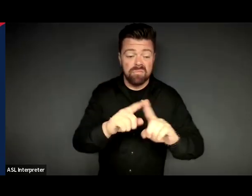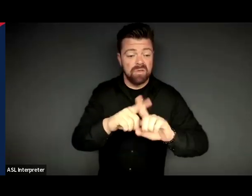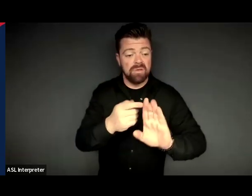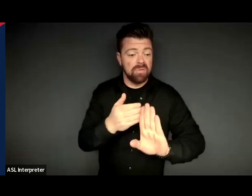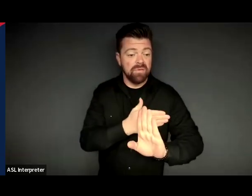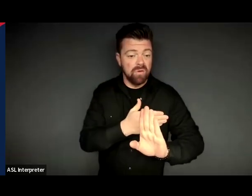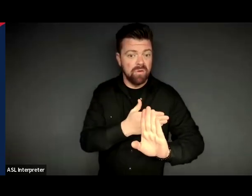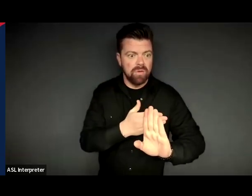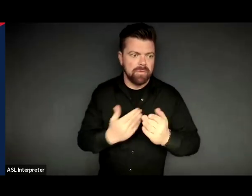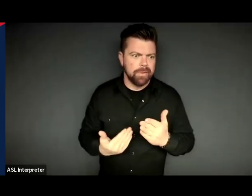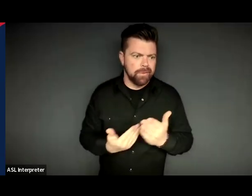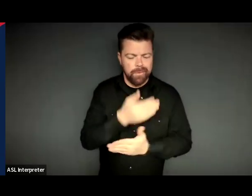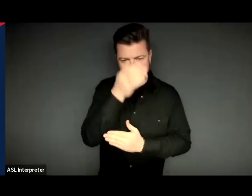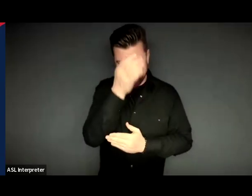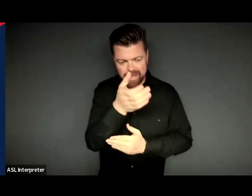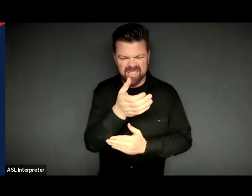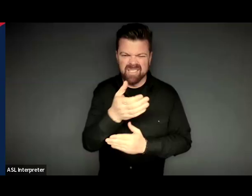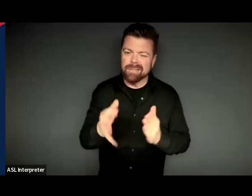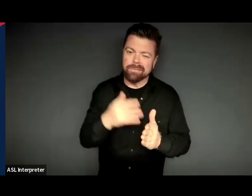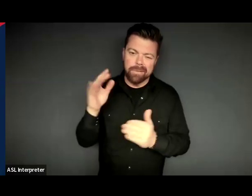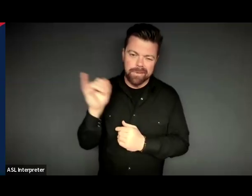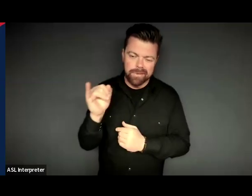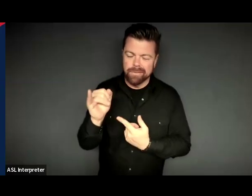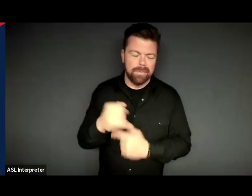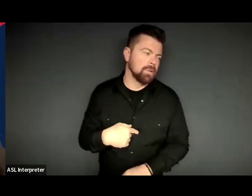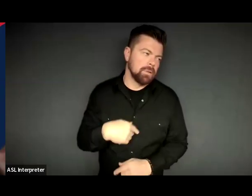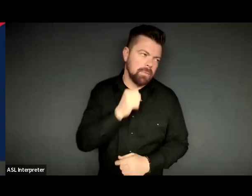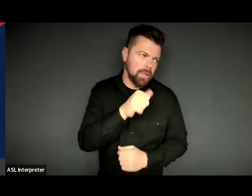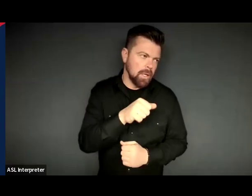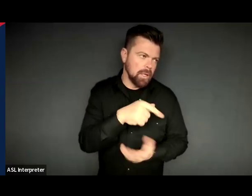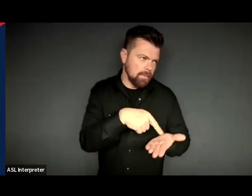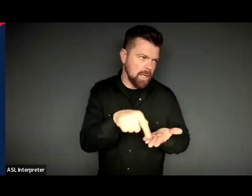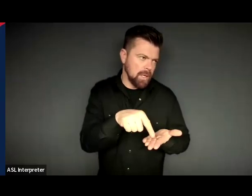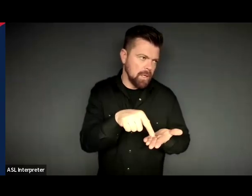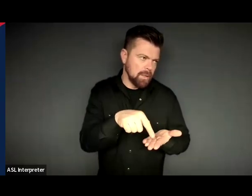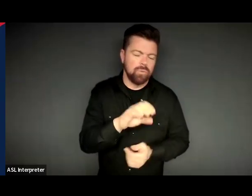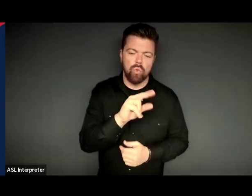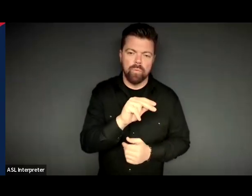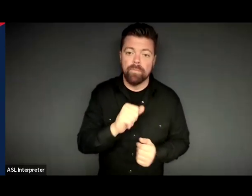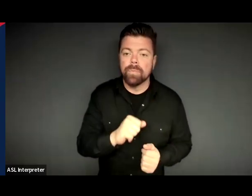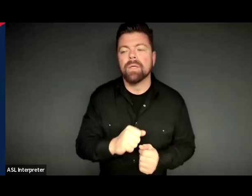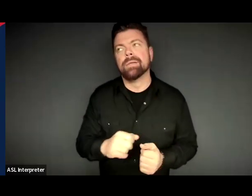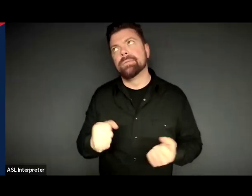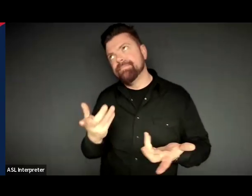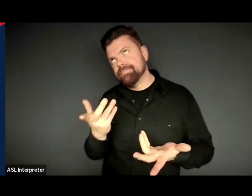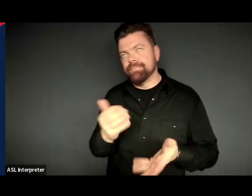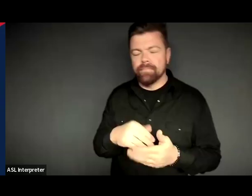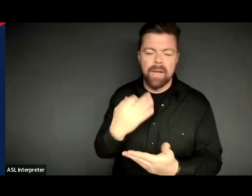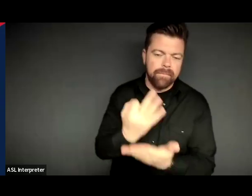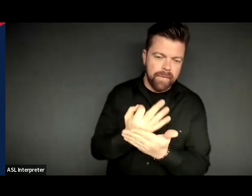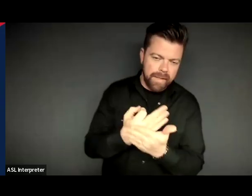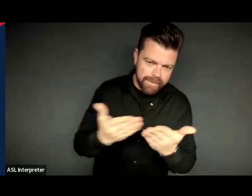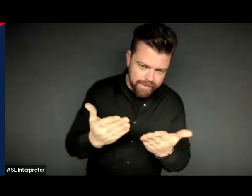and novel, sometimes payers didn't want to pay for it. It's another layer of finances and